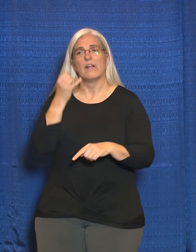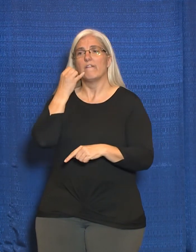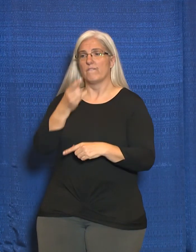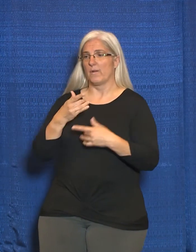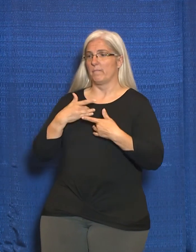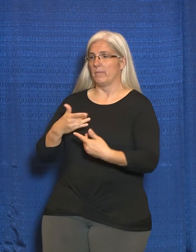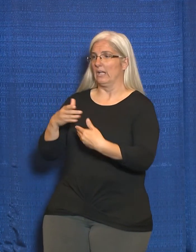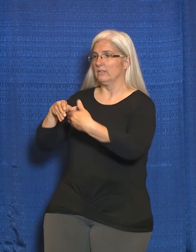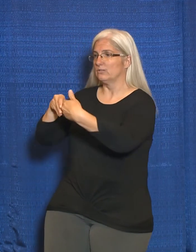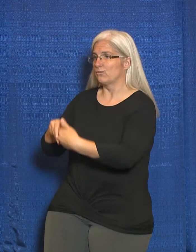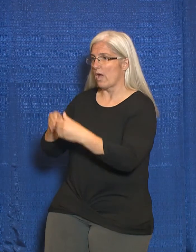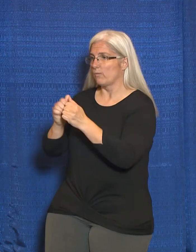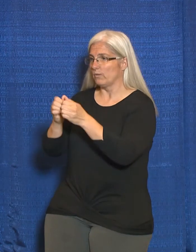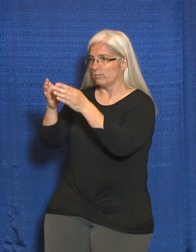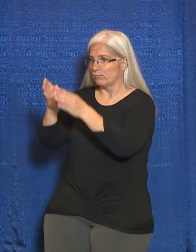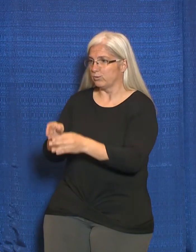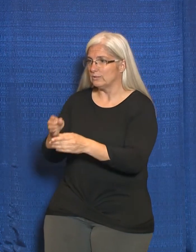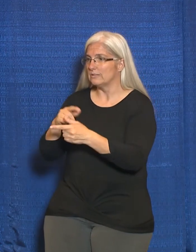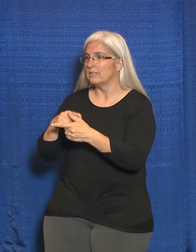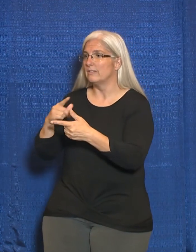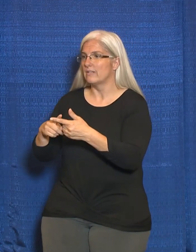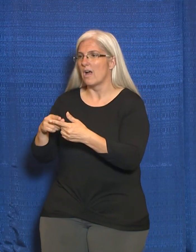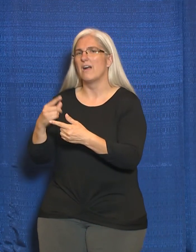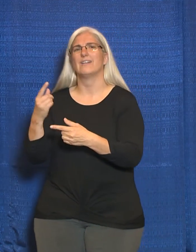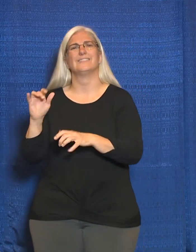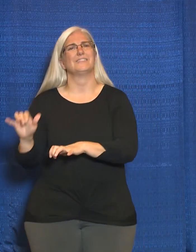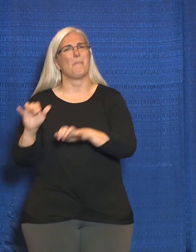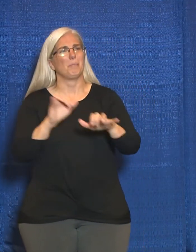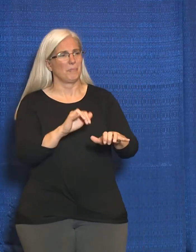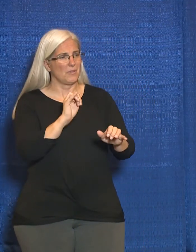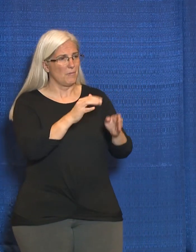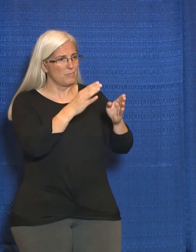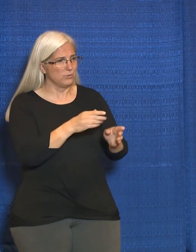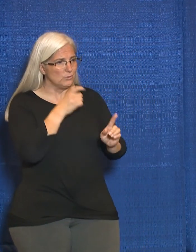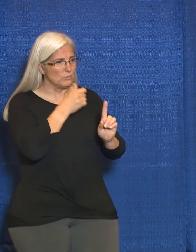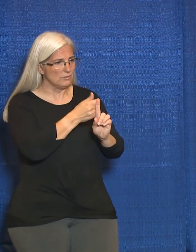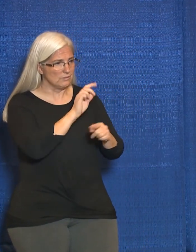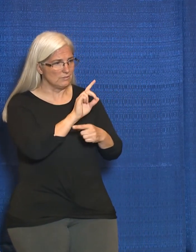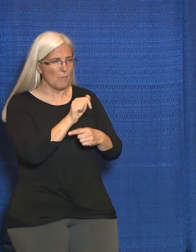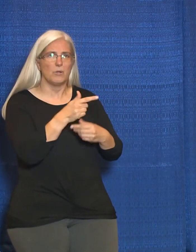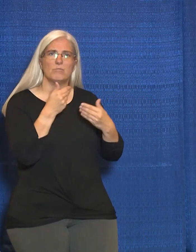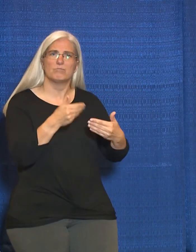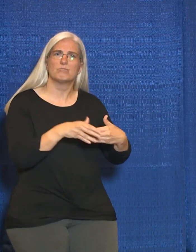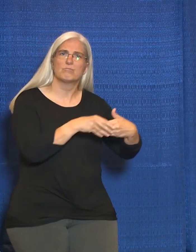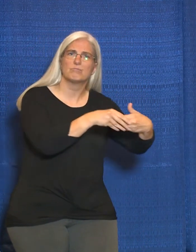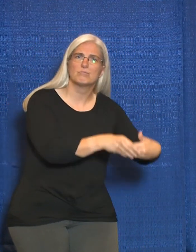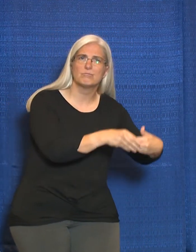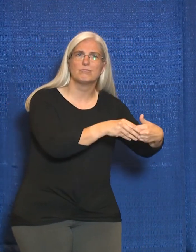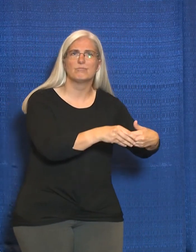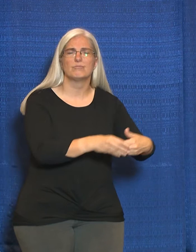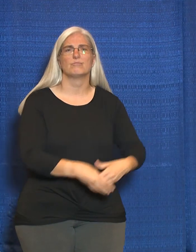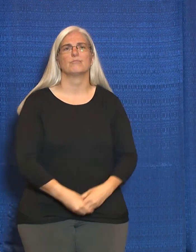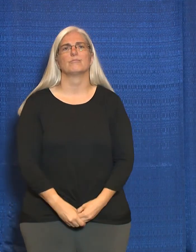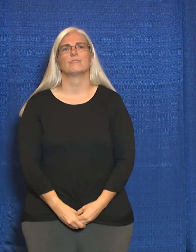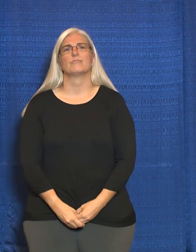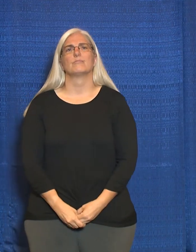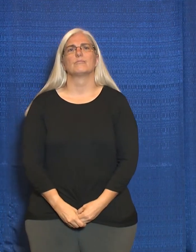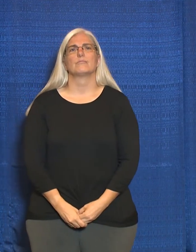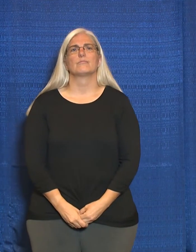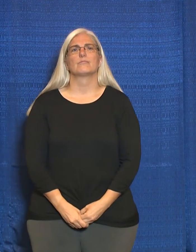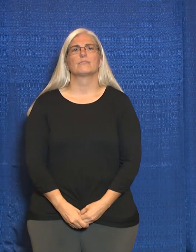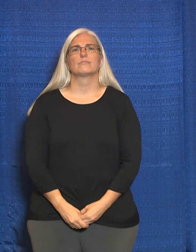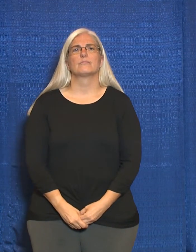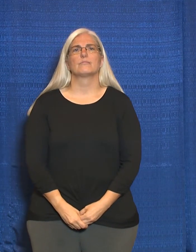If you usually shake hands, offer your hand to everyone you meet, regardless of their disability.